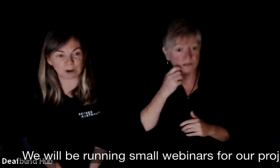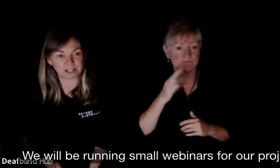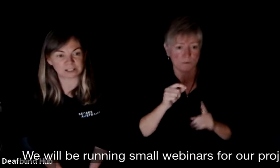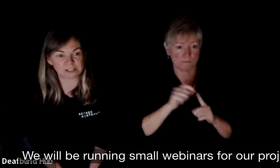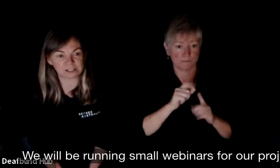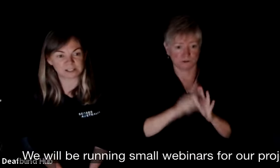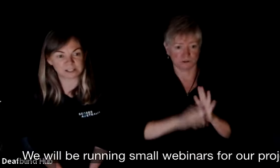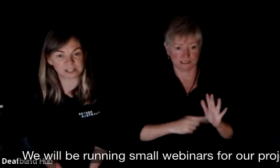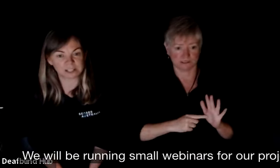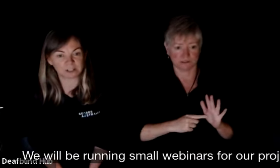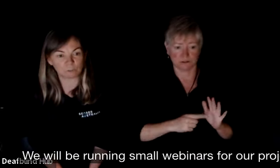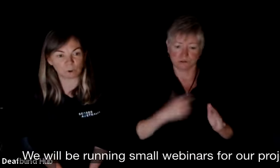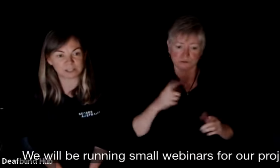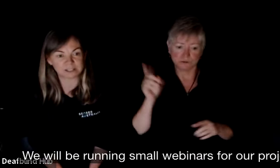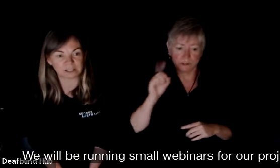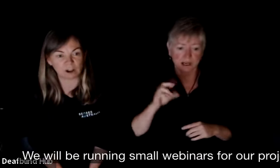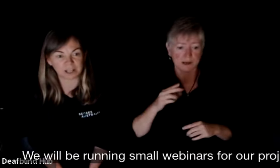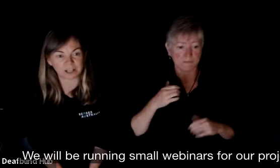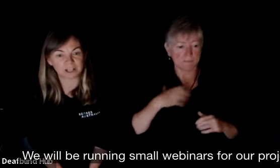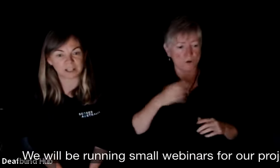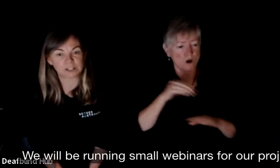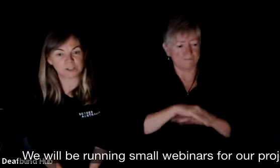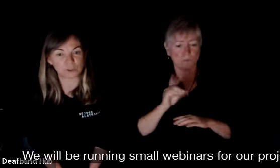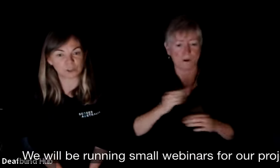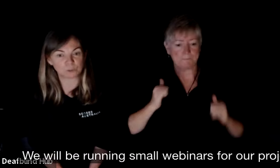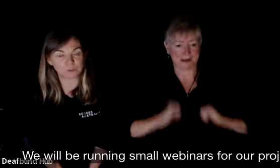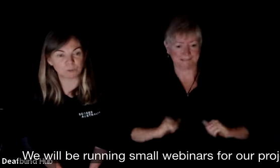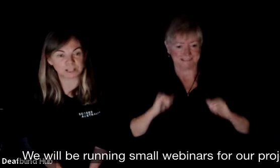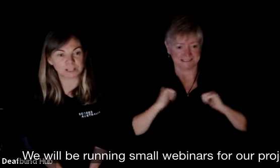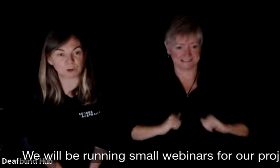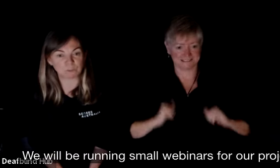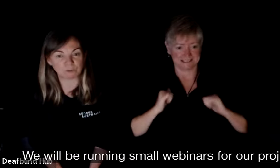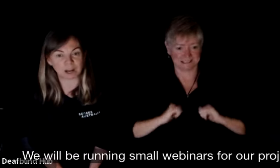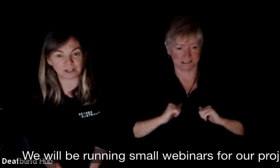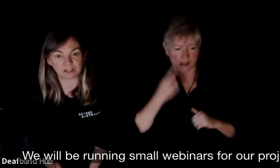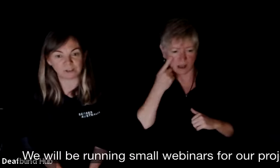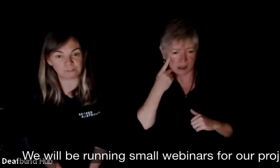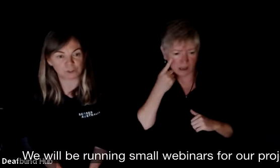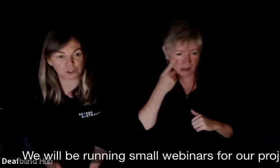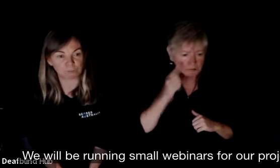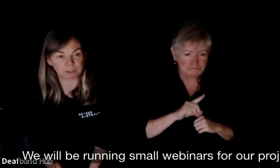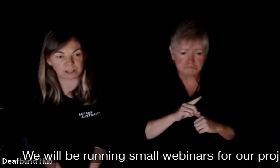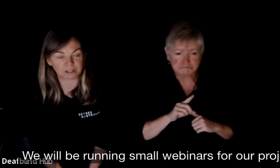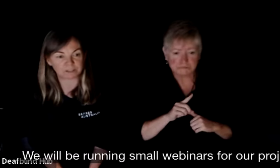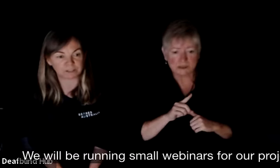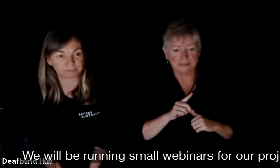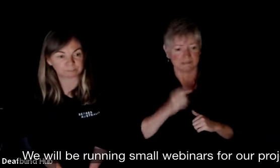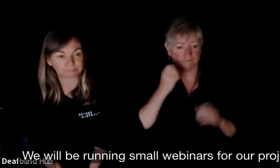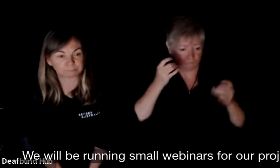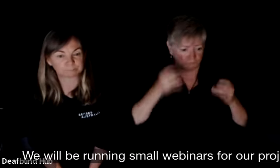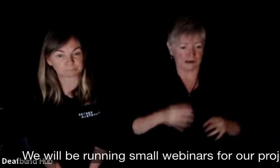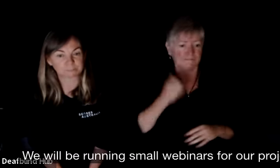having a practice, seeing what it's like so that you'll be ready when we run our future